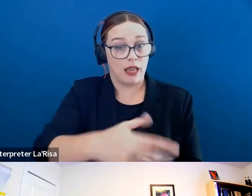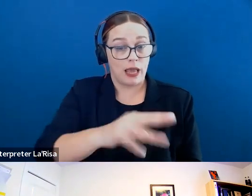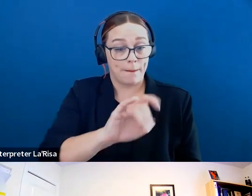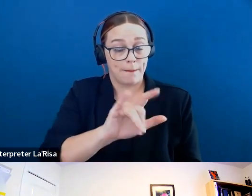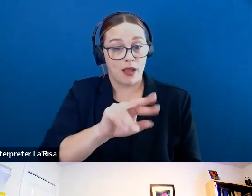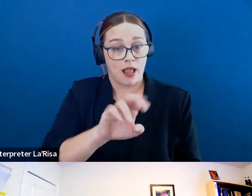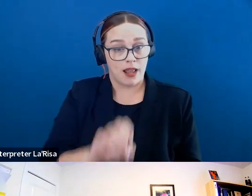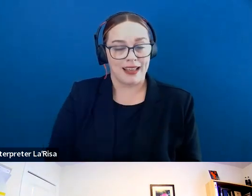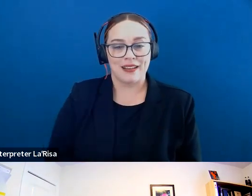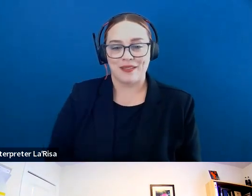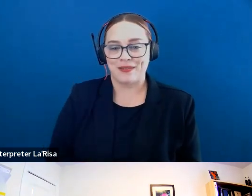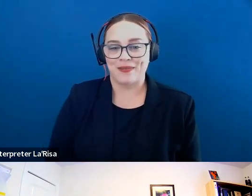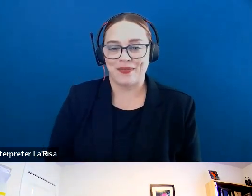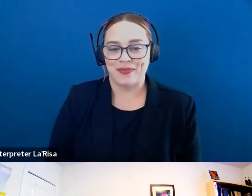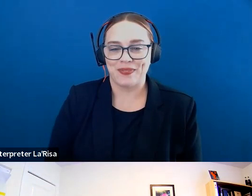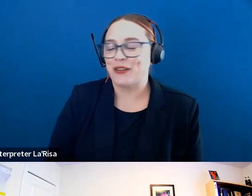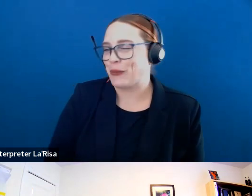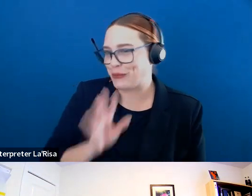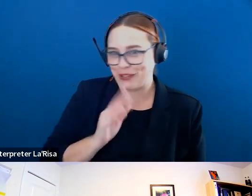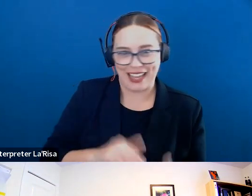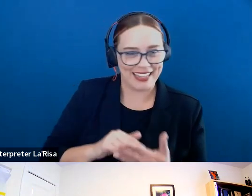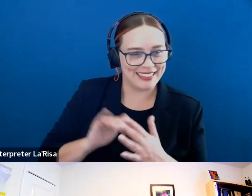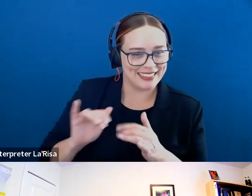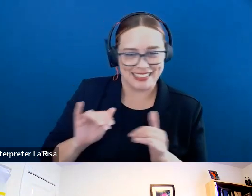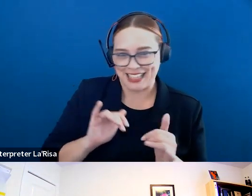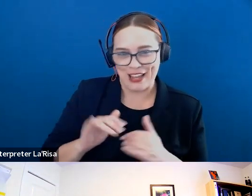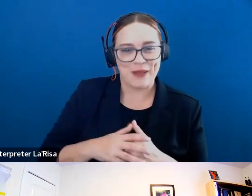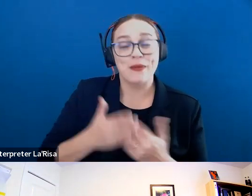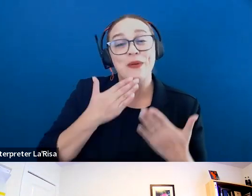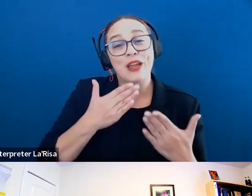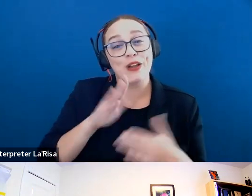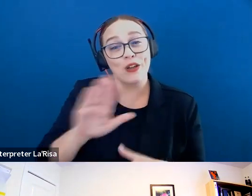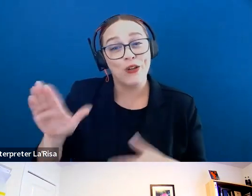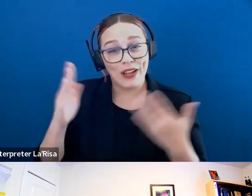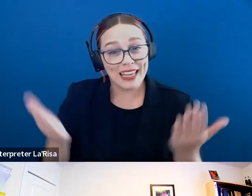give her information. I will reiterate Sandy's thanks for your being here and your